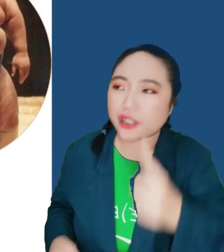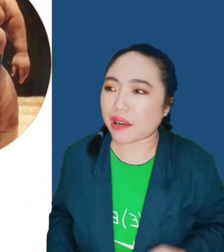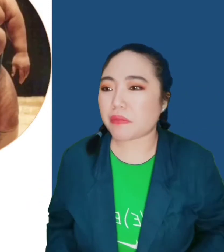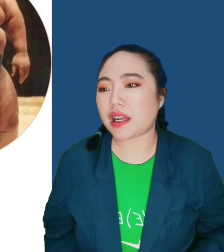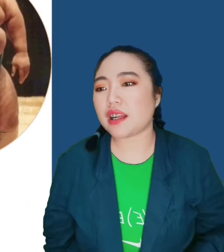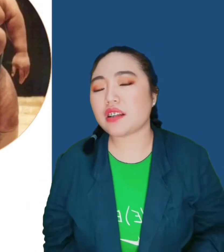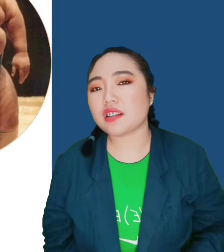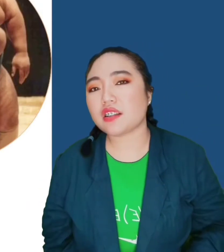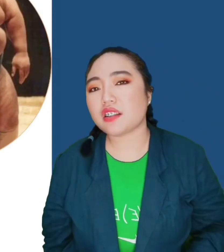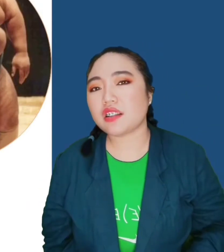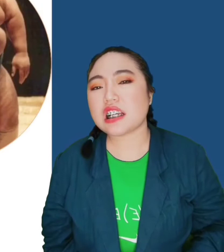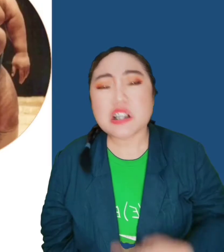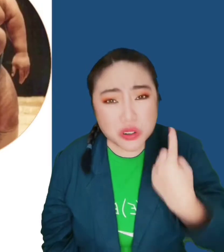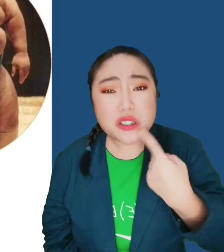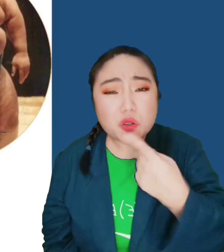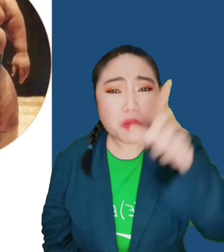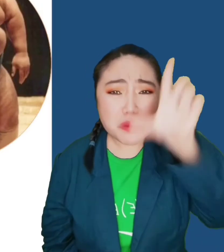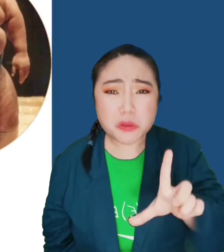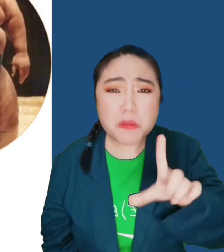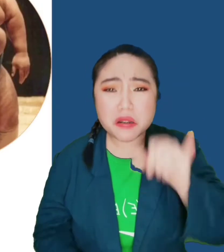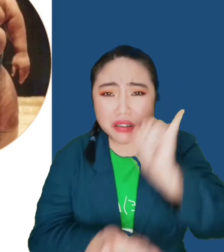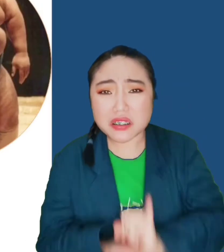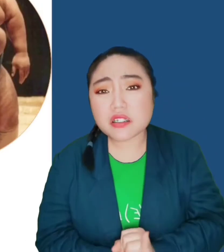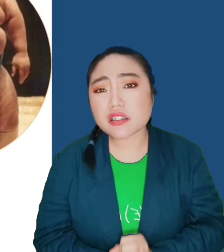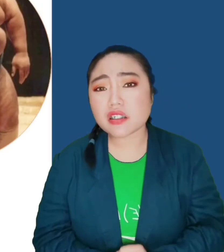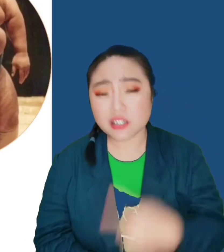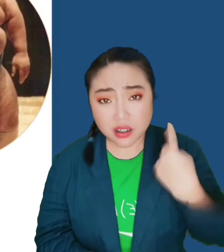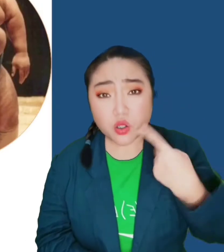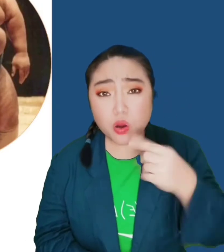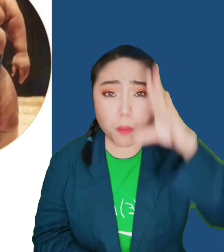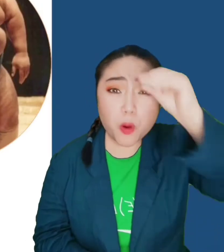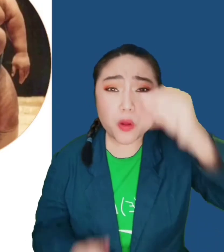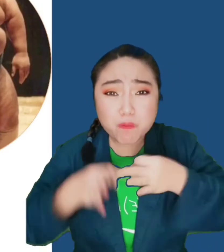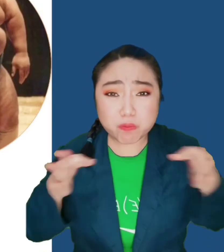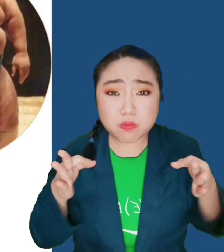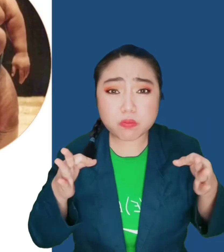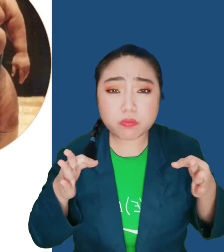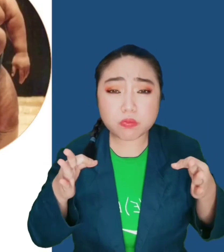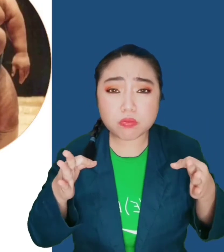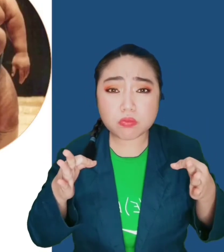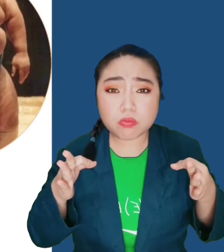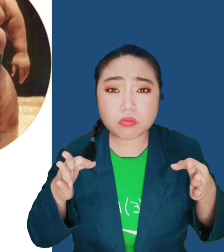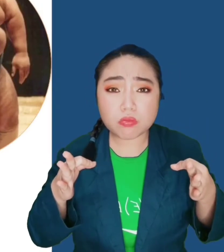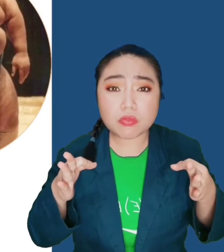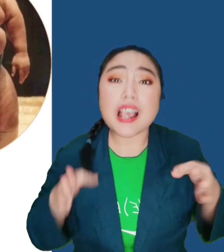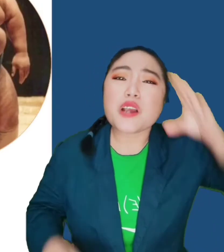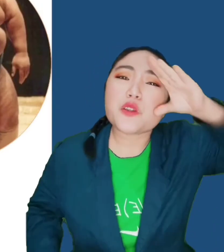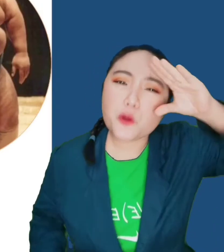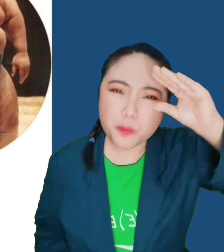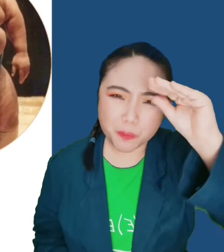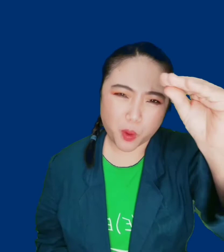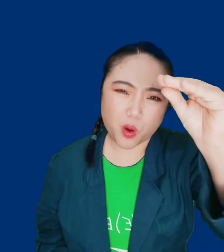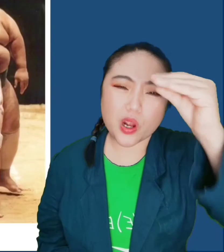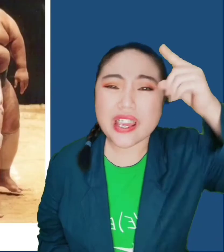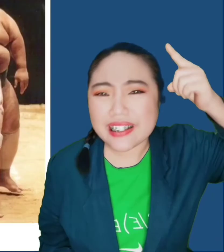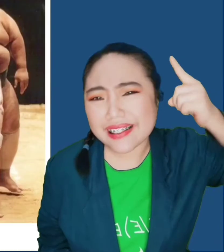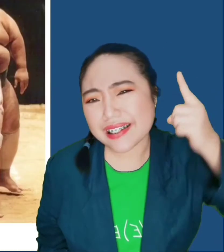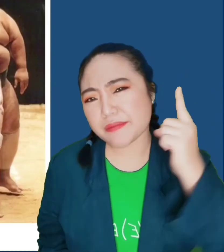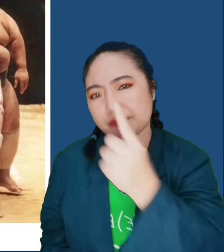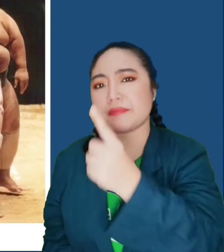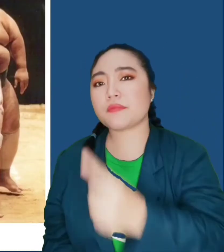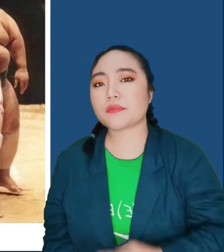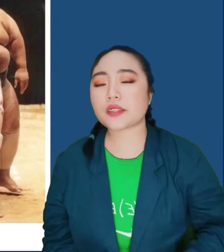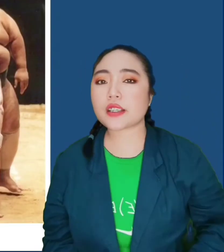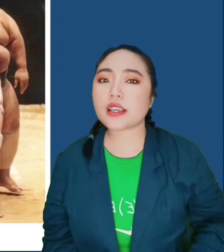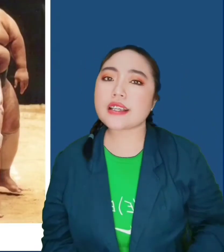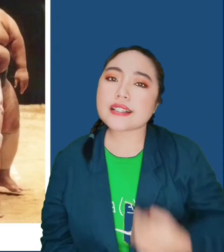Yes, it's the boy, correct. Now, who has less inertia? Who? The boy or the sumo? Yes, it's the boy,